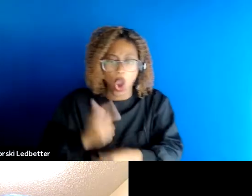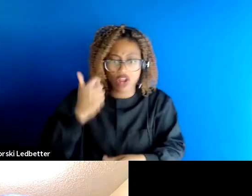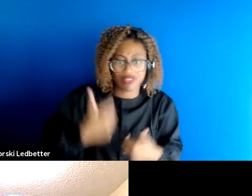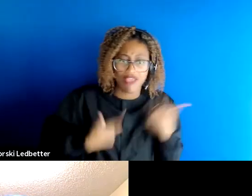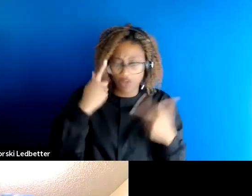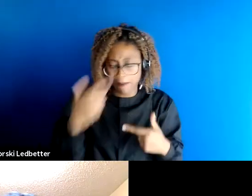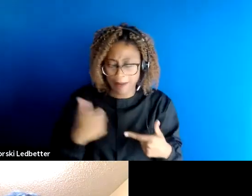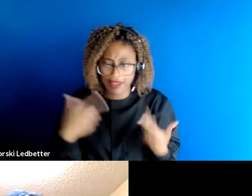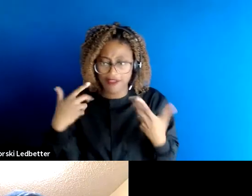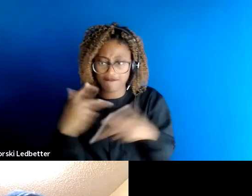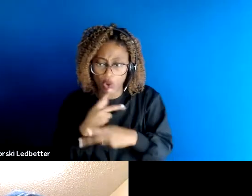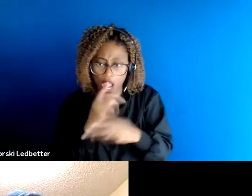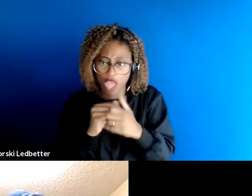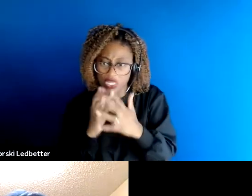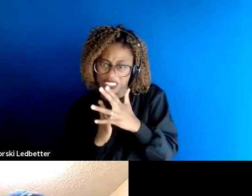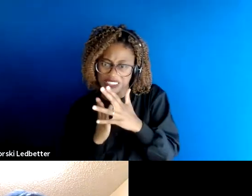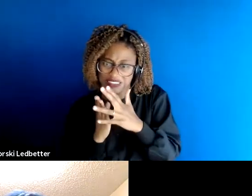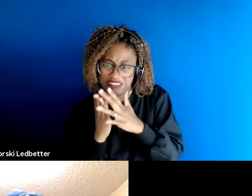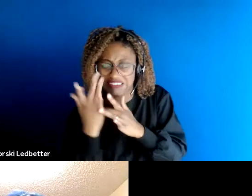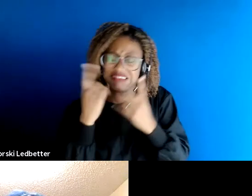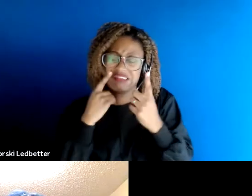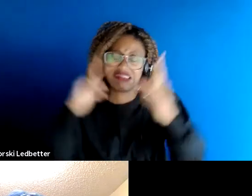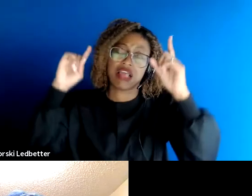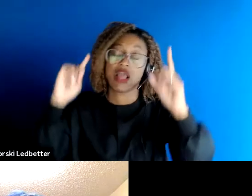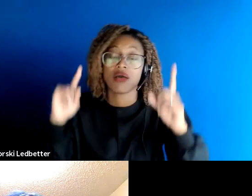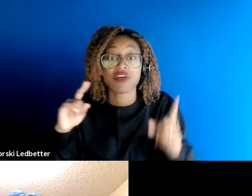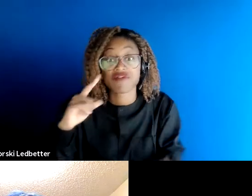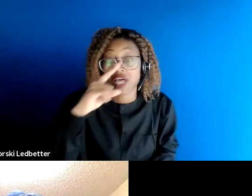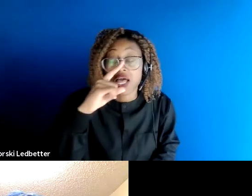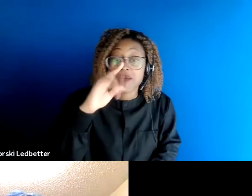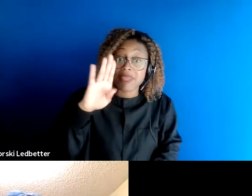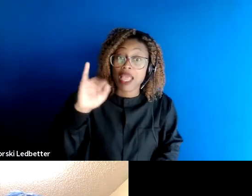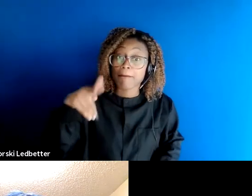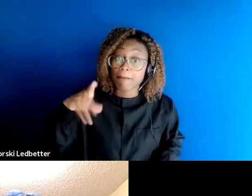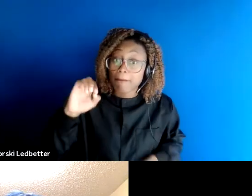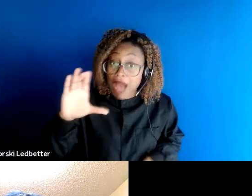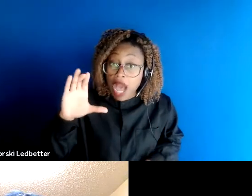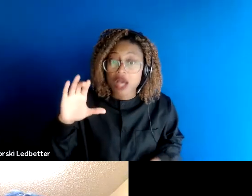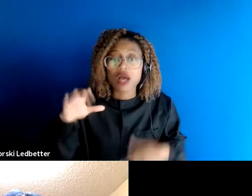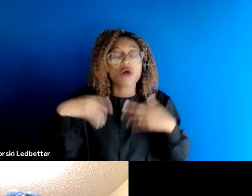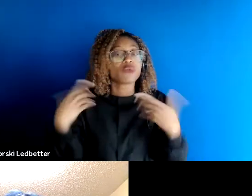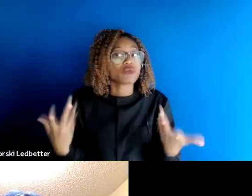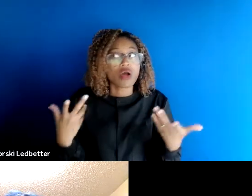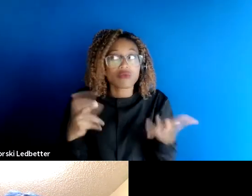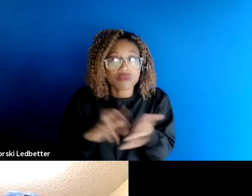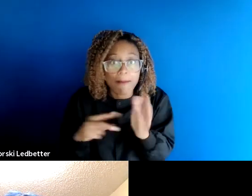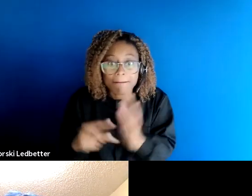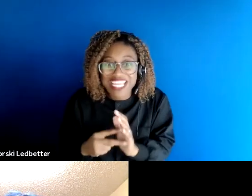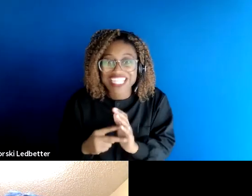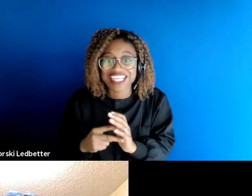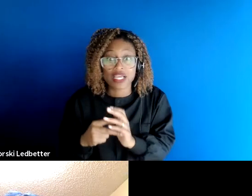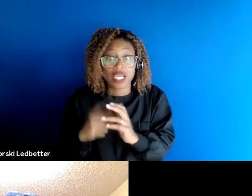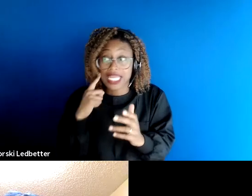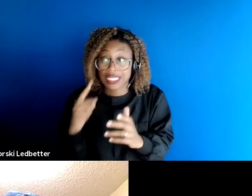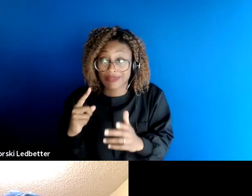top of that equity work, say, as a Black Indigenous person of color, equity work as a person of size, equity work as a marginalized